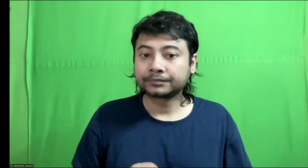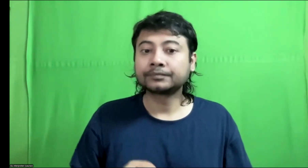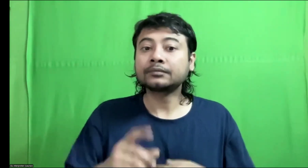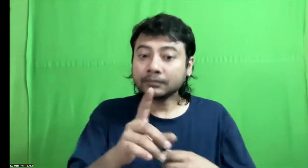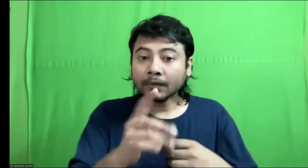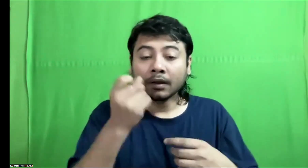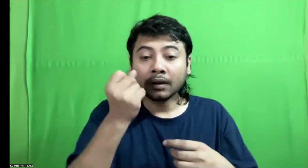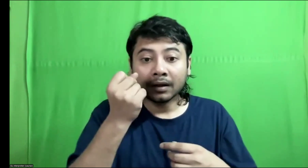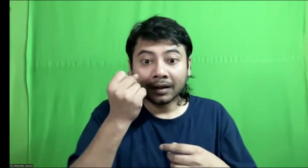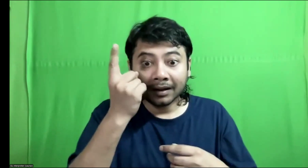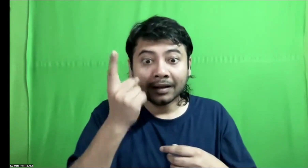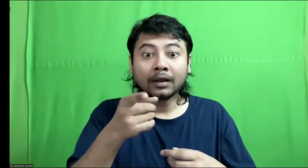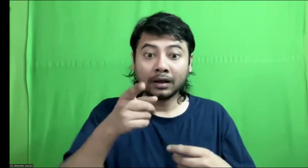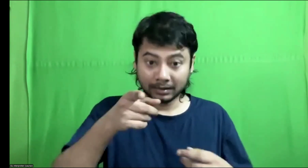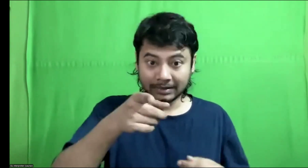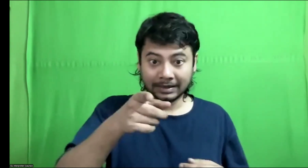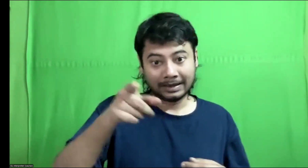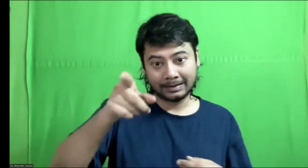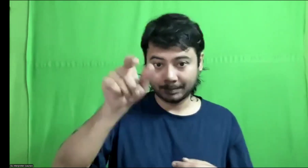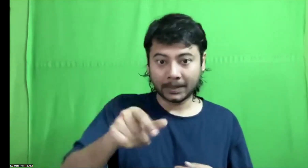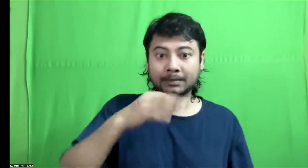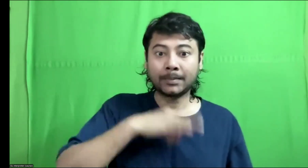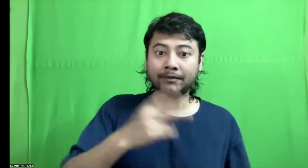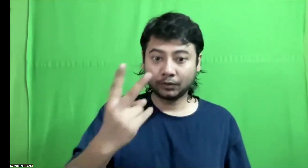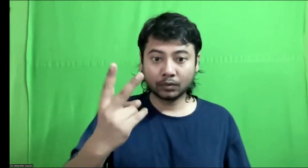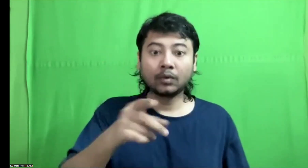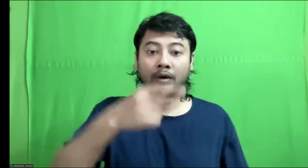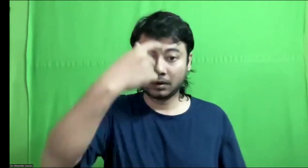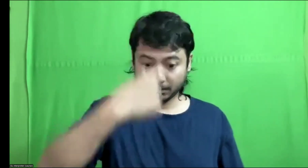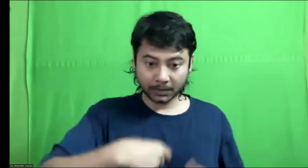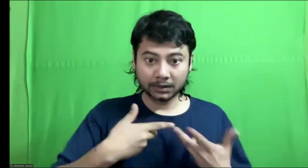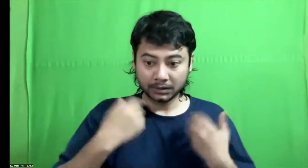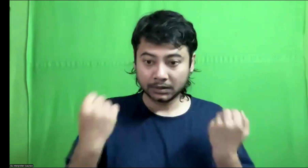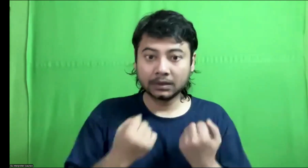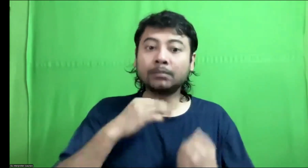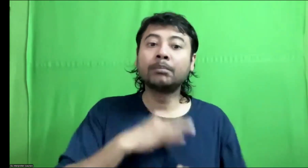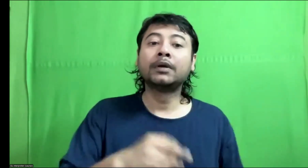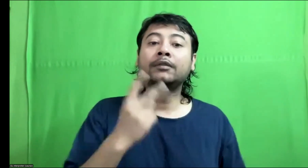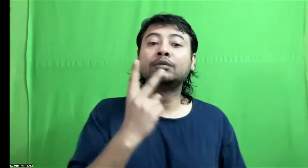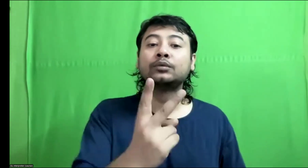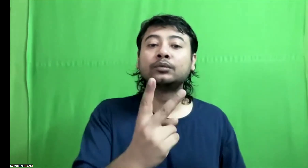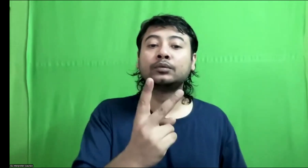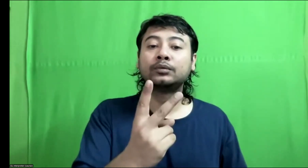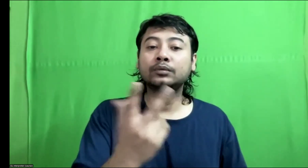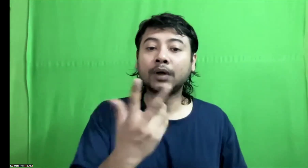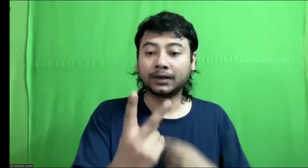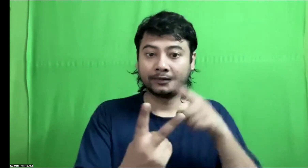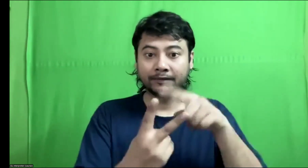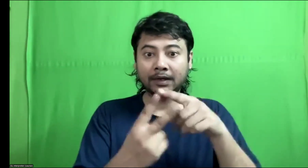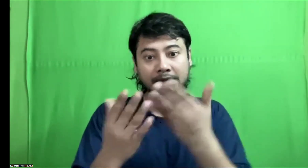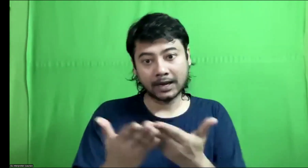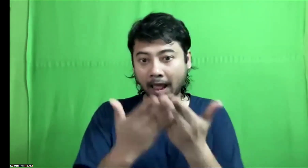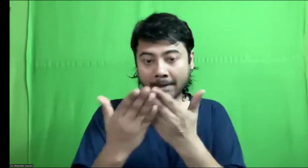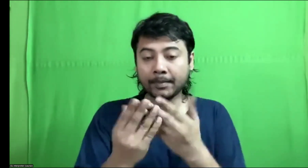Because Krishna will be so happy that, oh my God, my devotee is not only offering a lamp at the house,